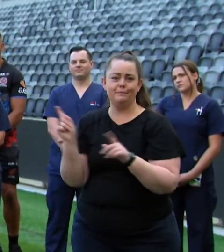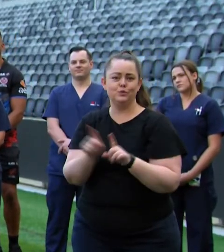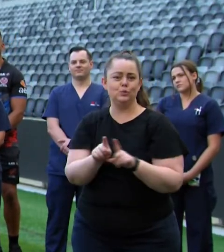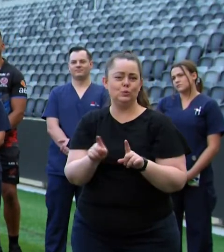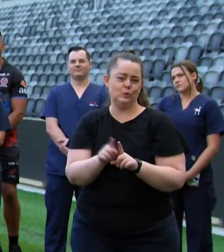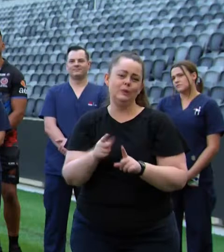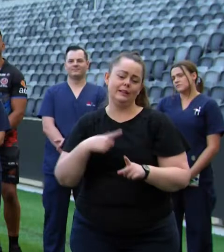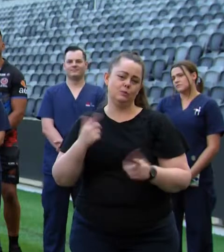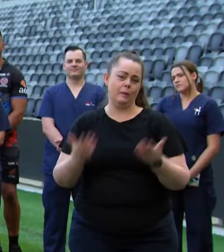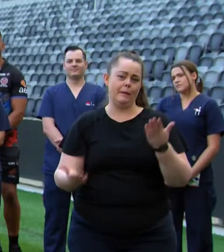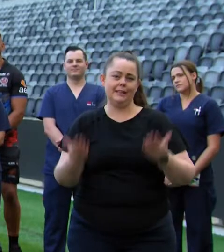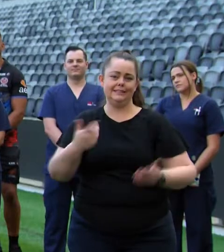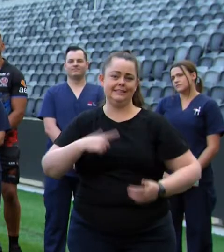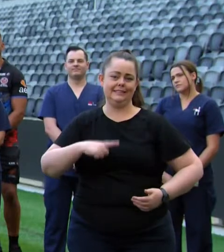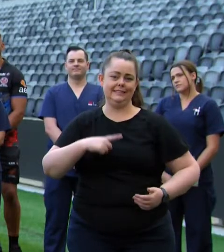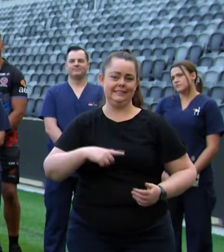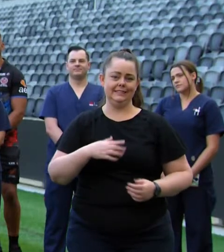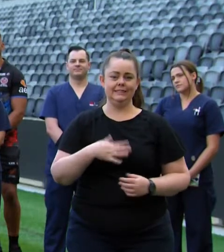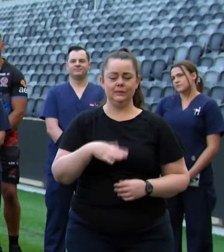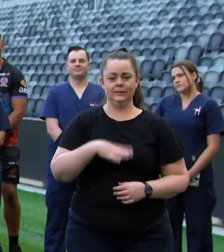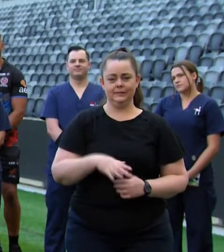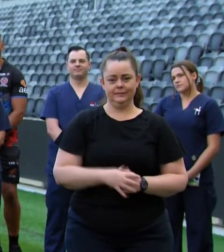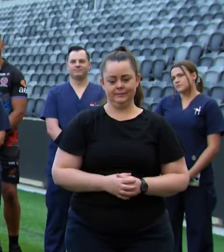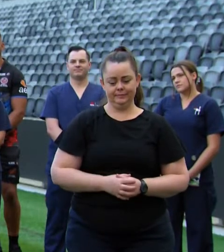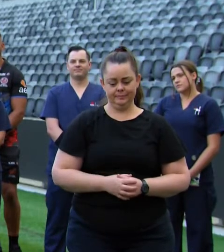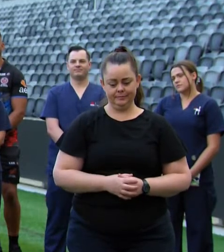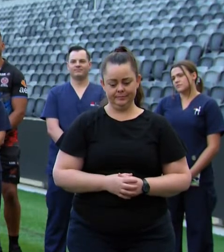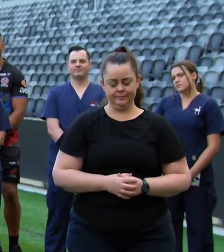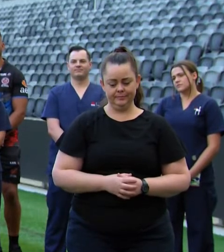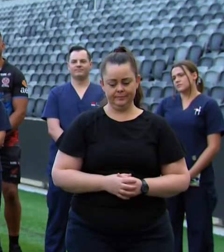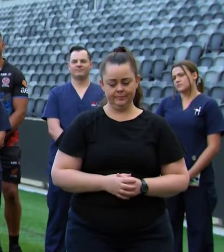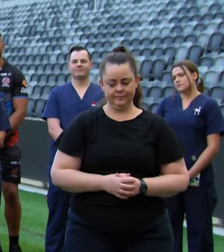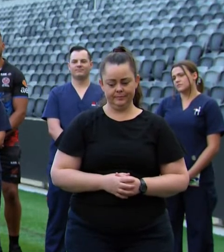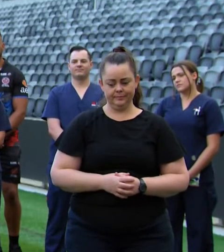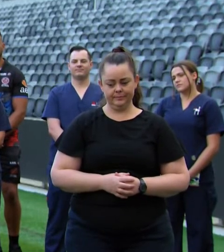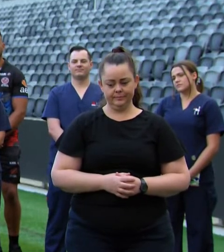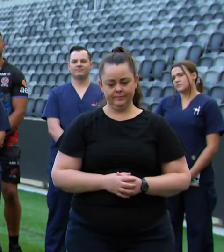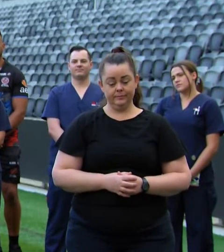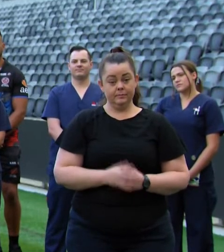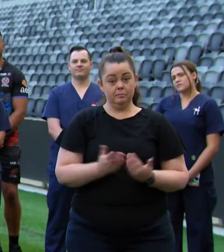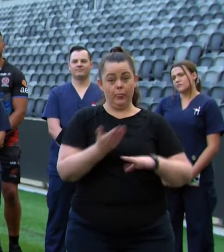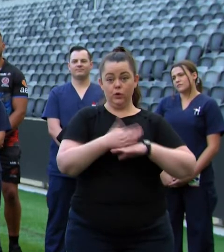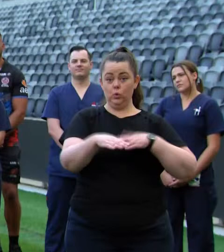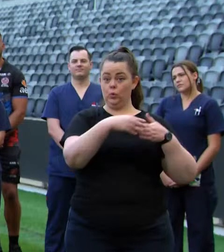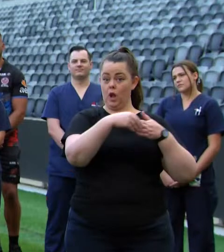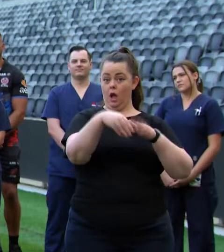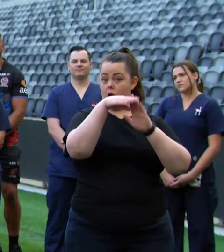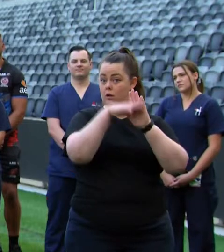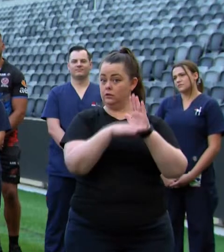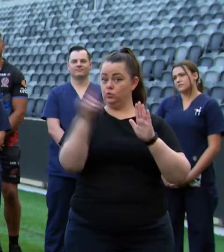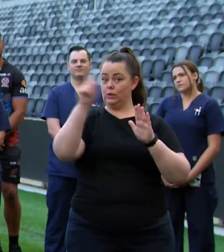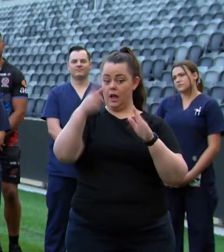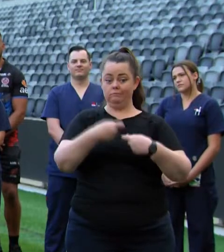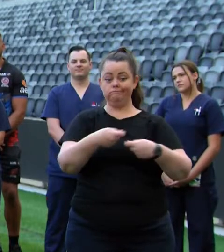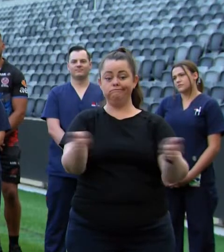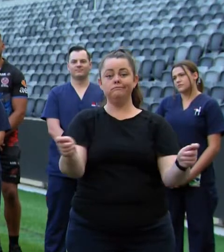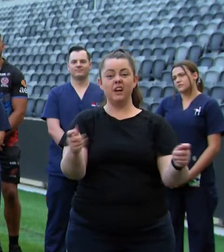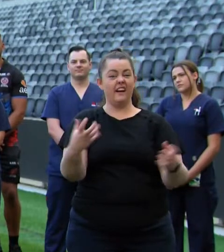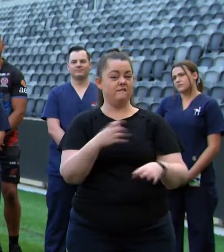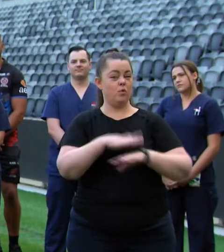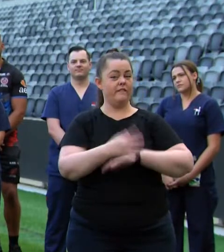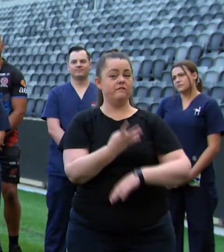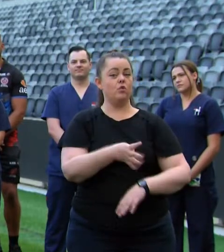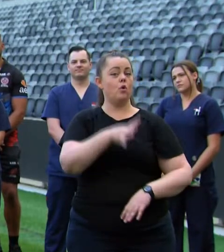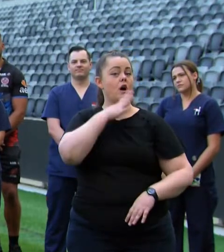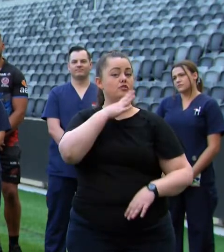here, but I'm satisfied that the new guidelines being issued today to the 400 health facilities